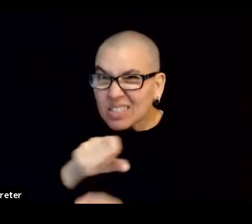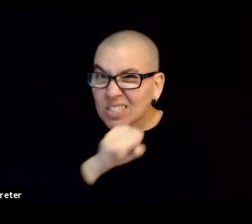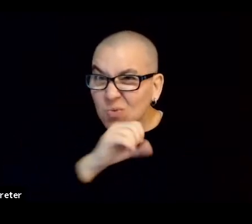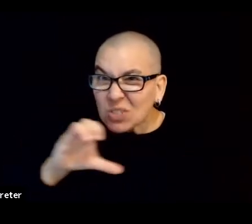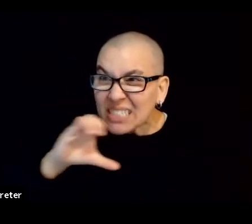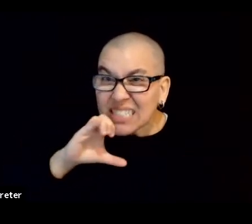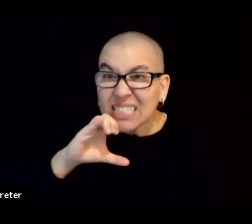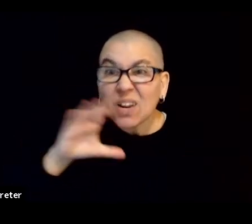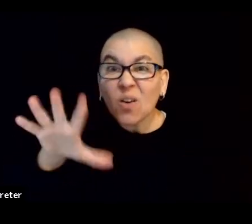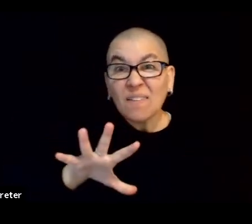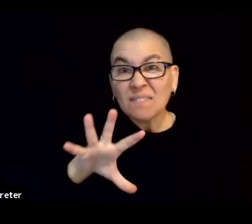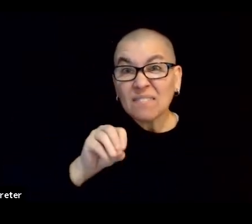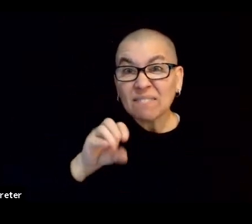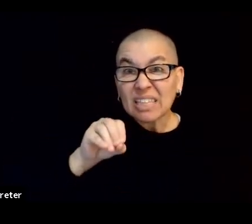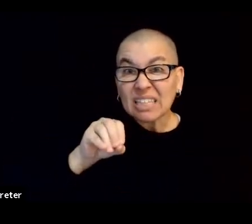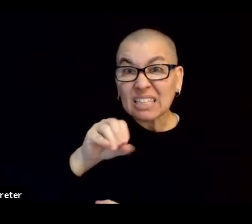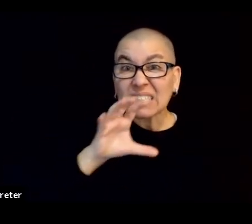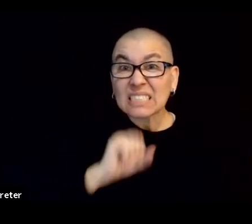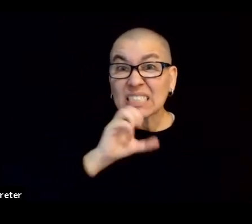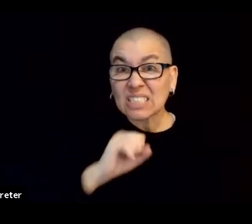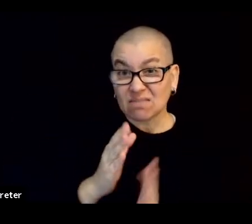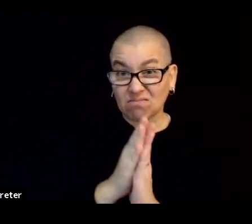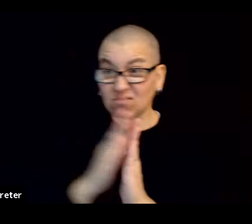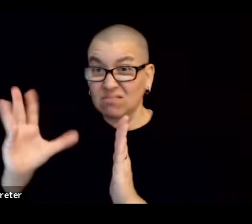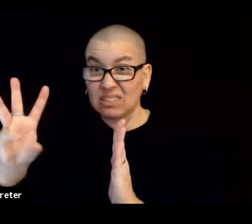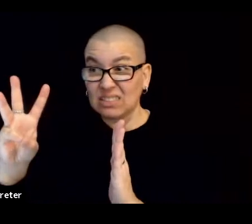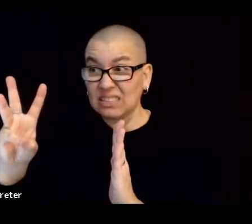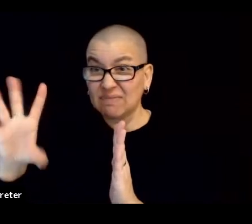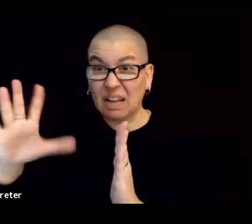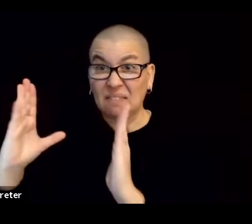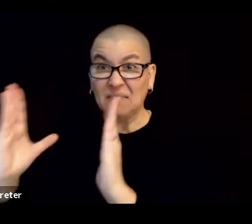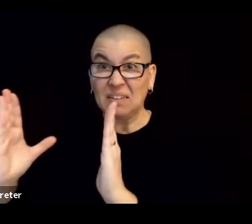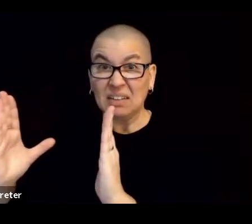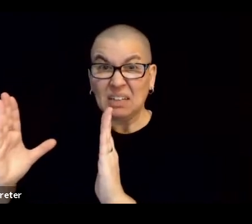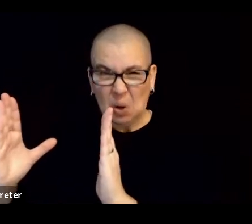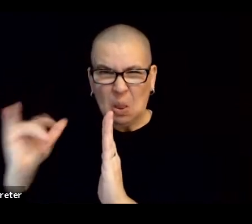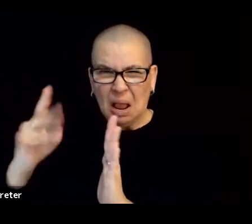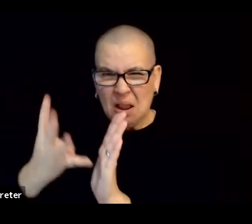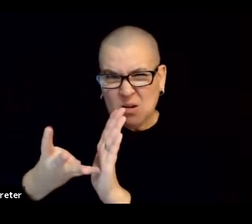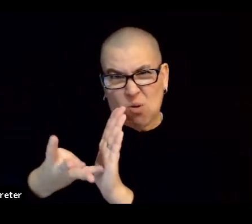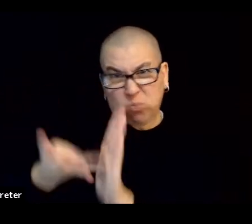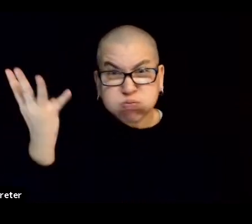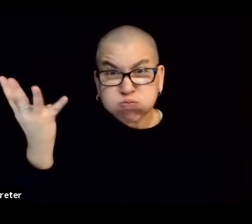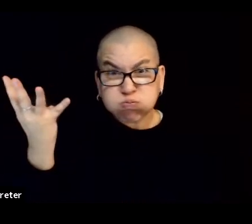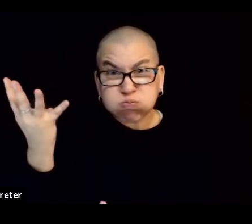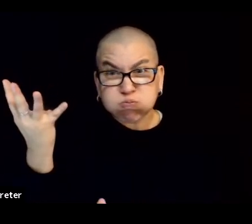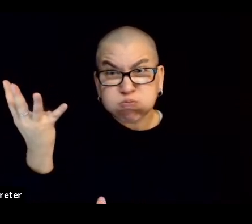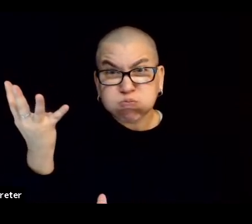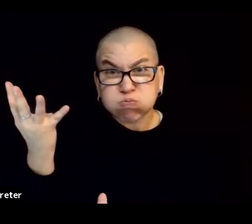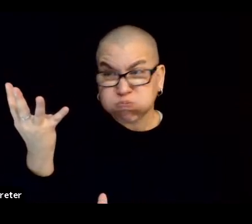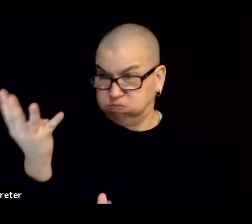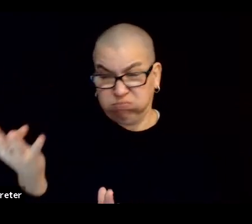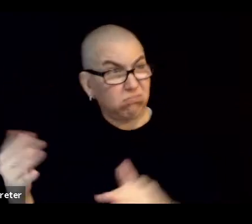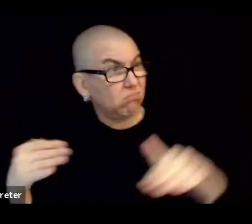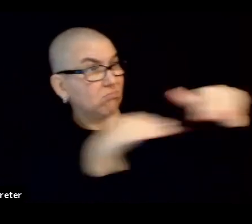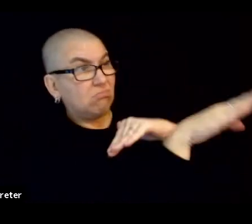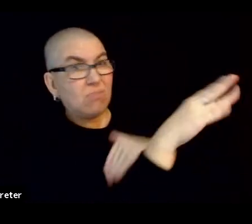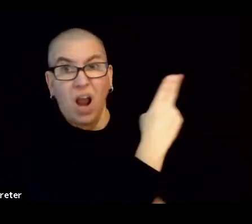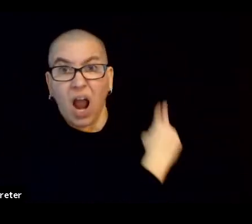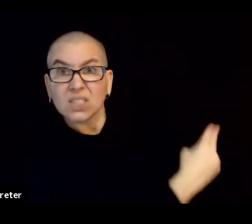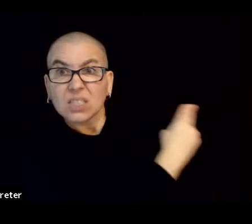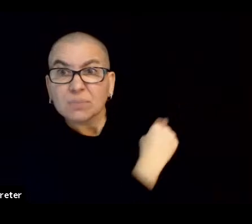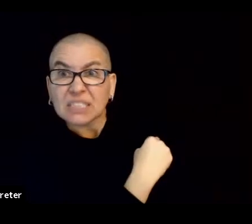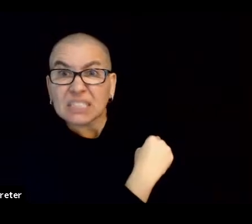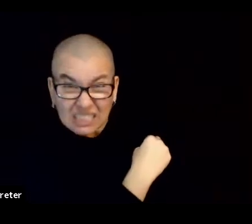more likely to end up in the hospital than their younger counterparts, and worryingly at 30 times greater risk of death. And if you're